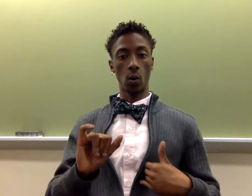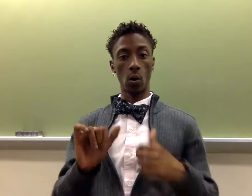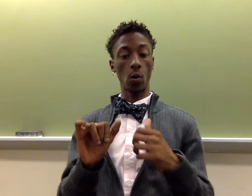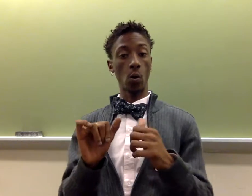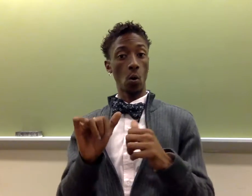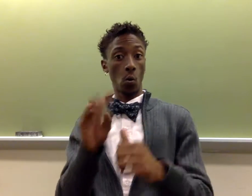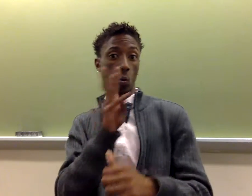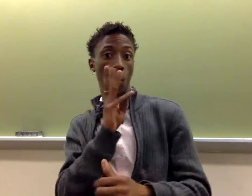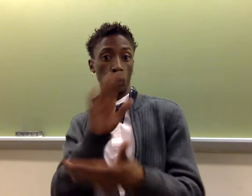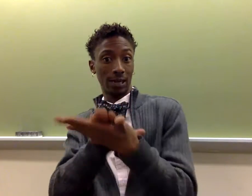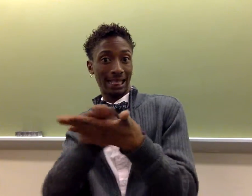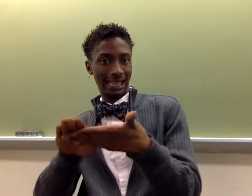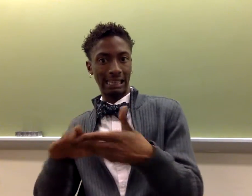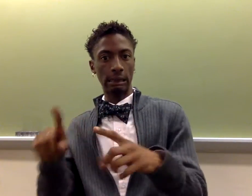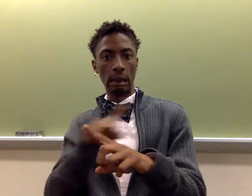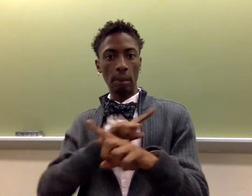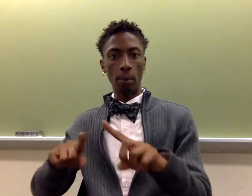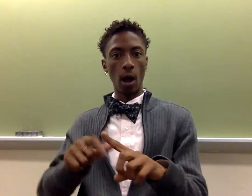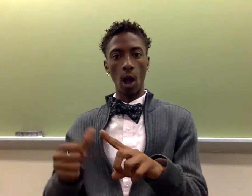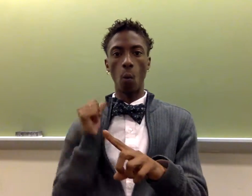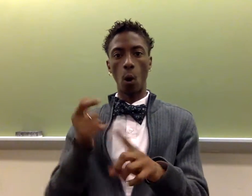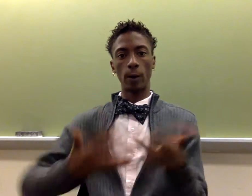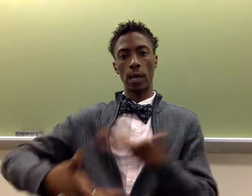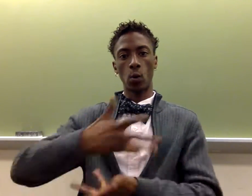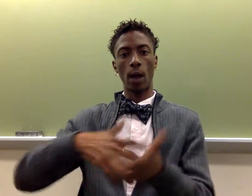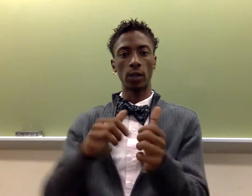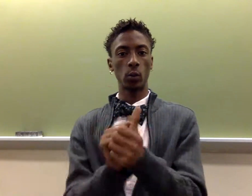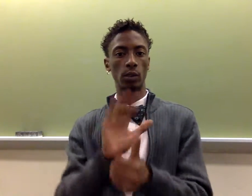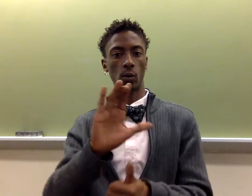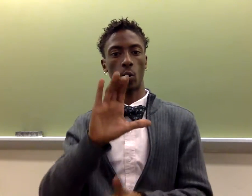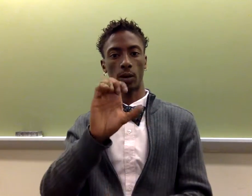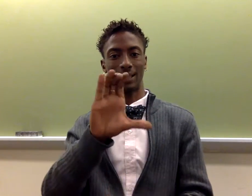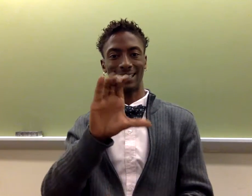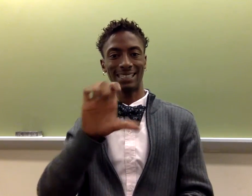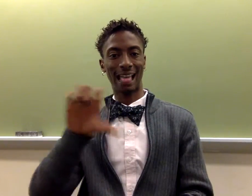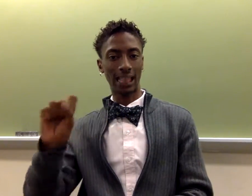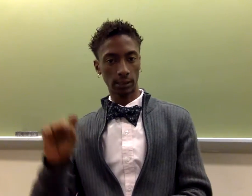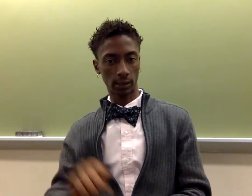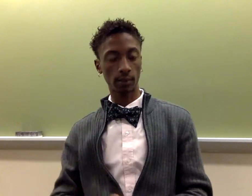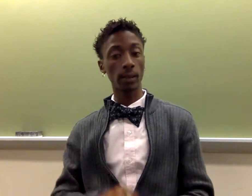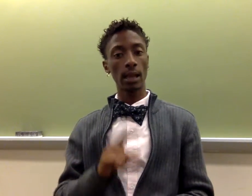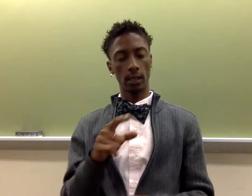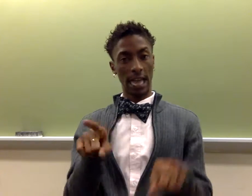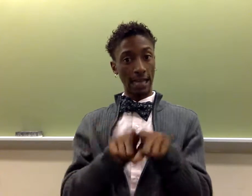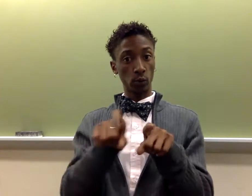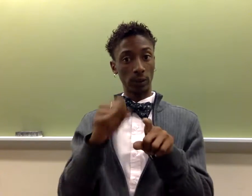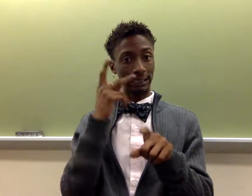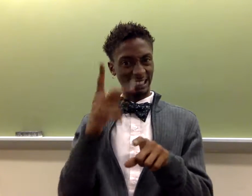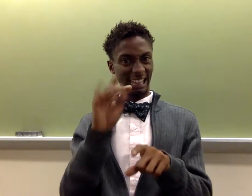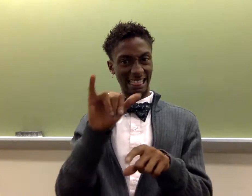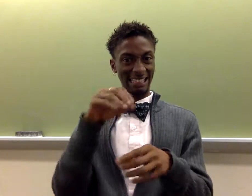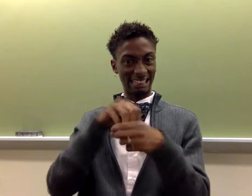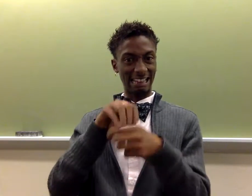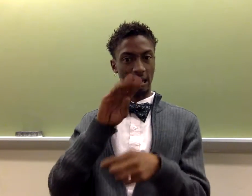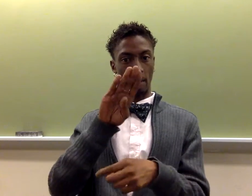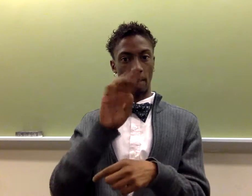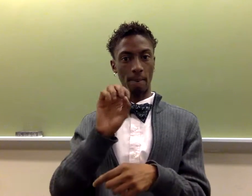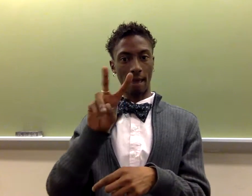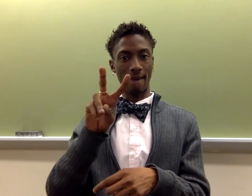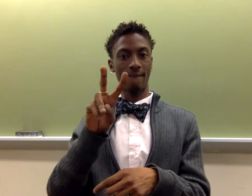sort of sitting there. It will not interact with your cells. As you can see, and this is in BEV units with reverse osmosis, the